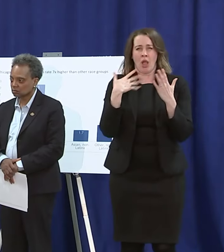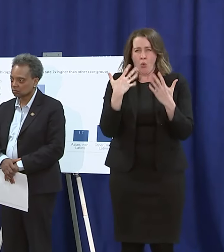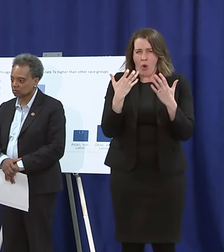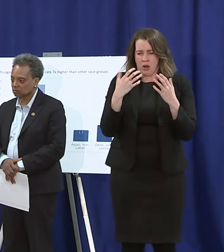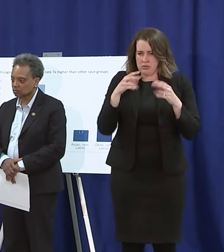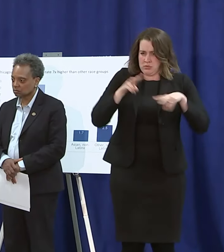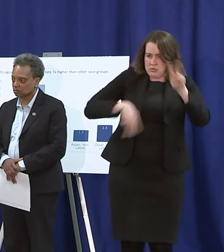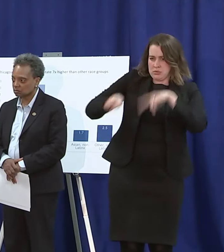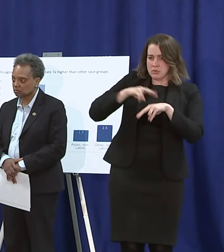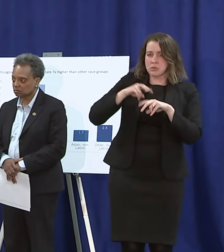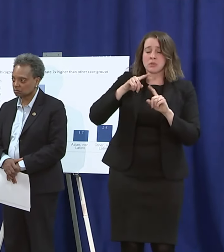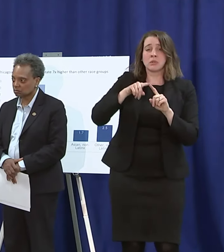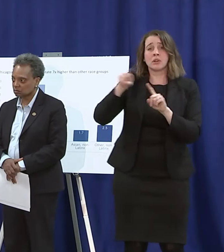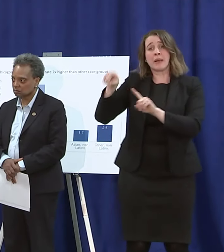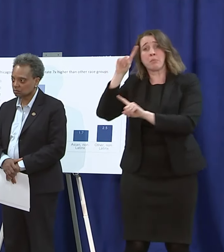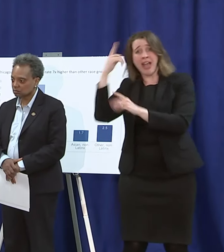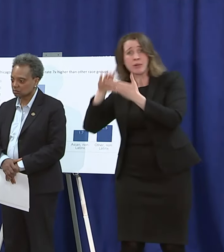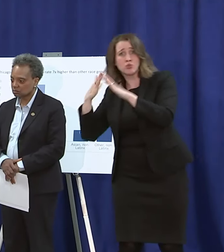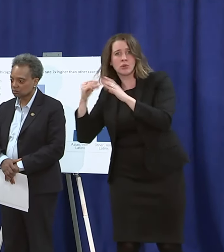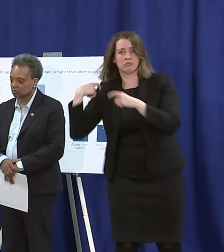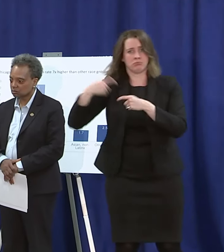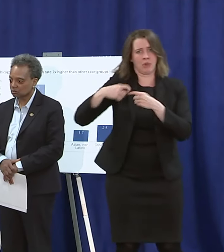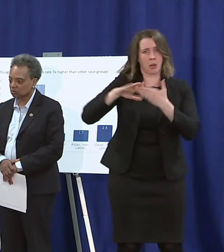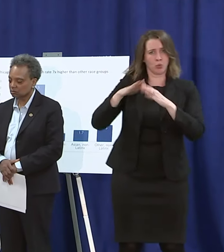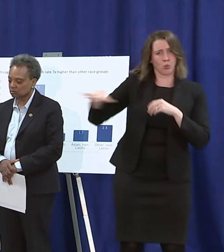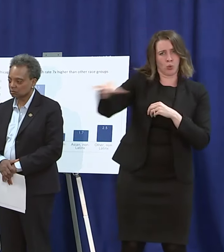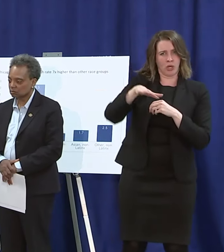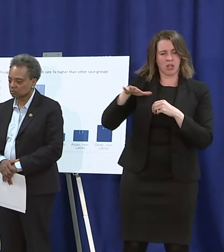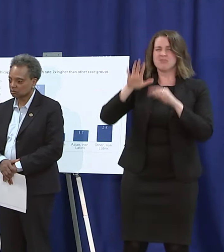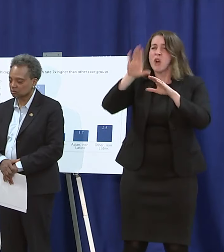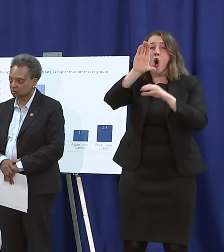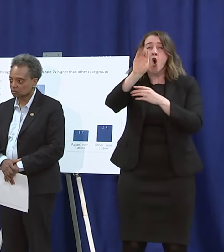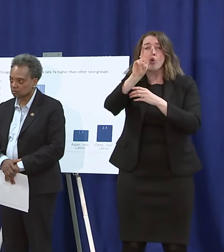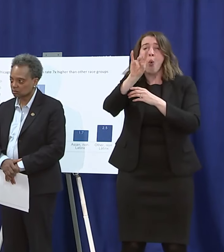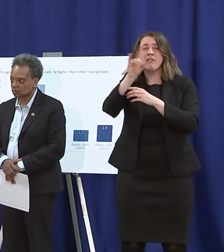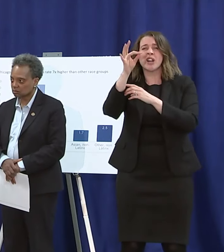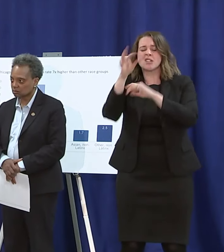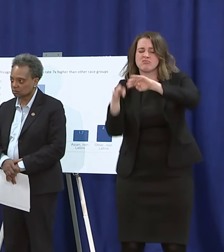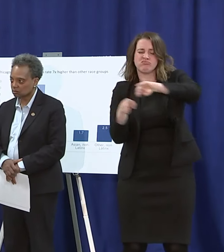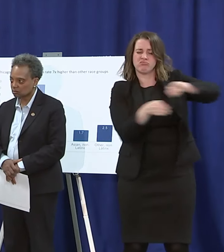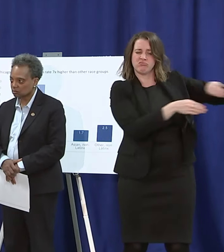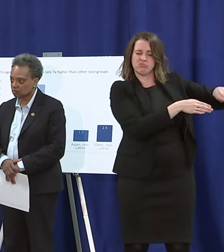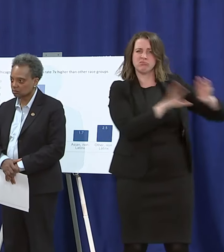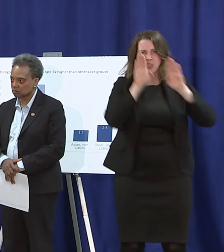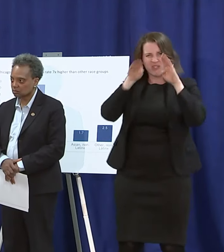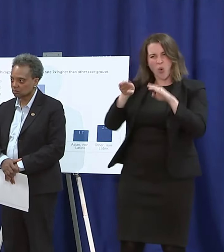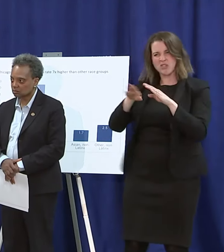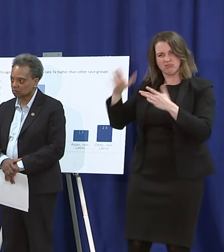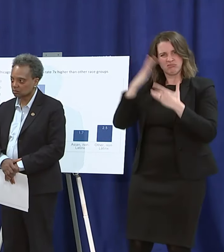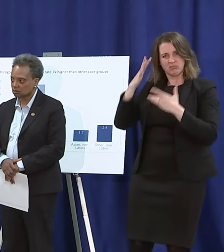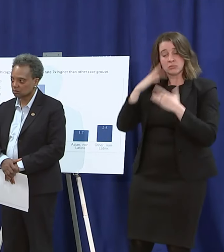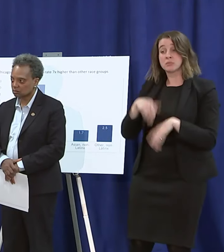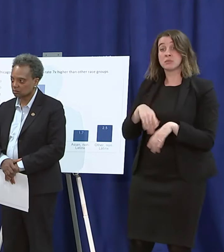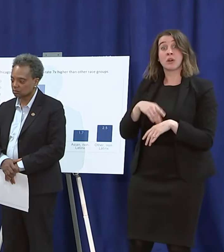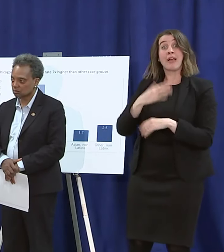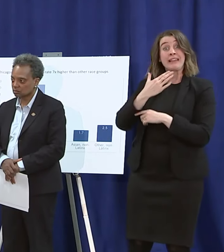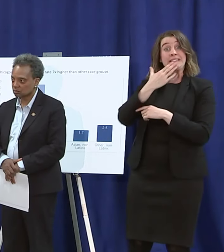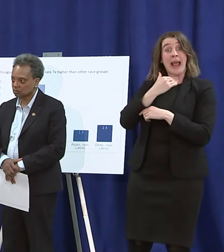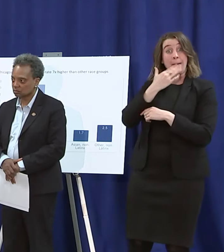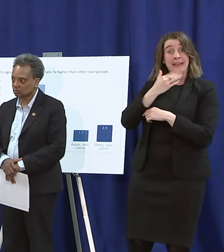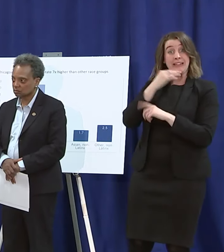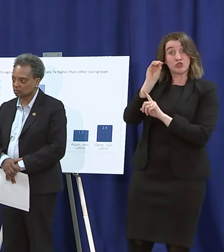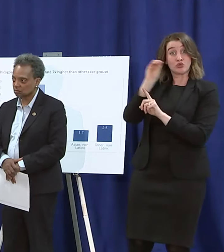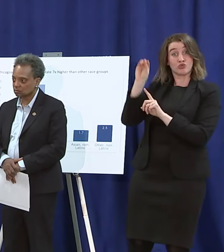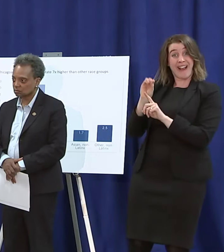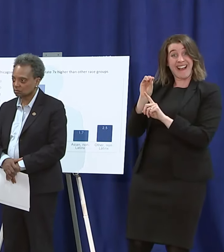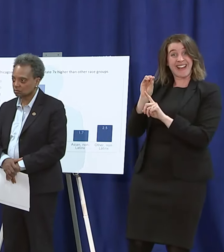black and brown communities in Chicago, again, forgetting COVID for just 1 second, diabetes rates among blacks in Chicago are